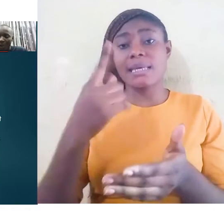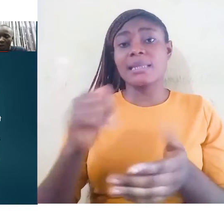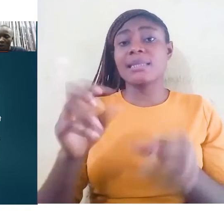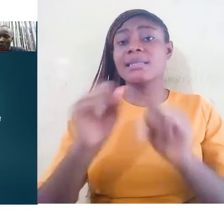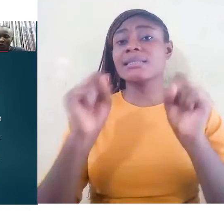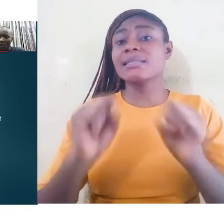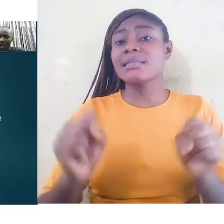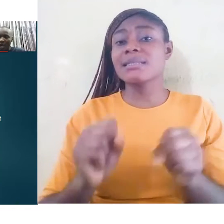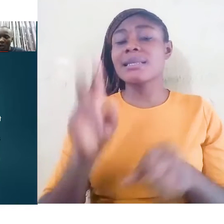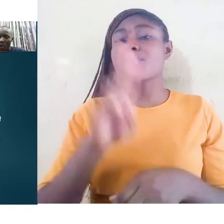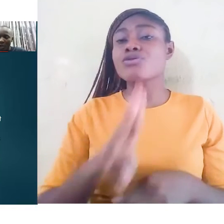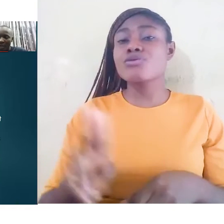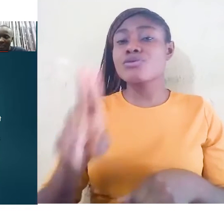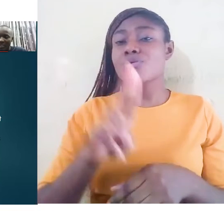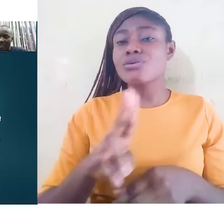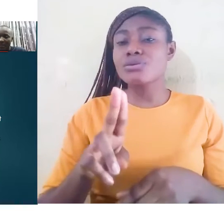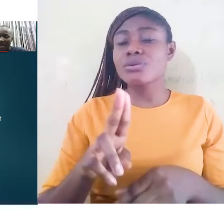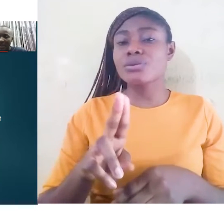system